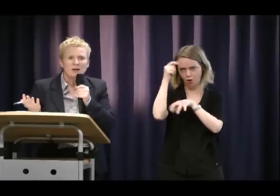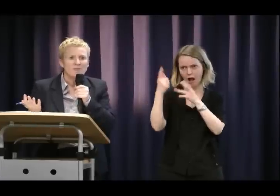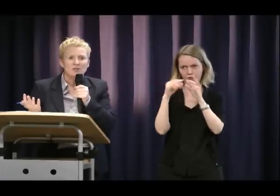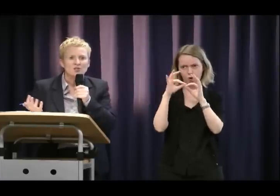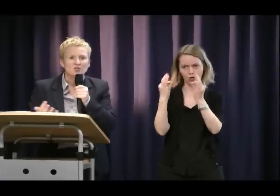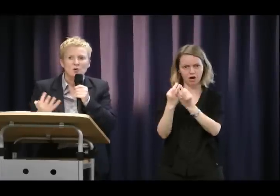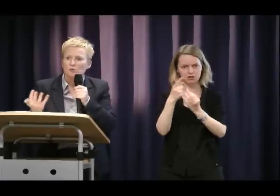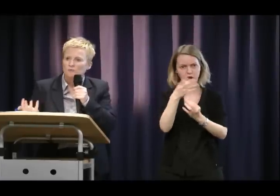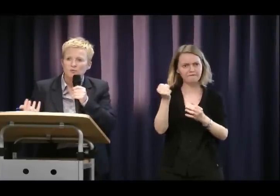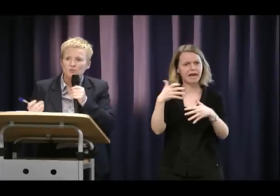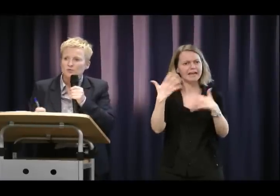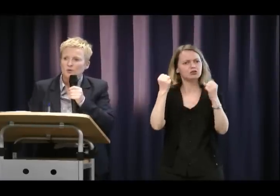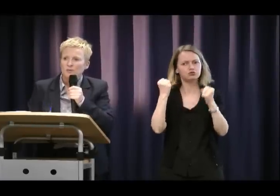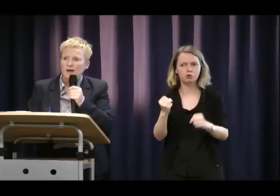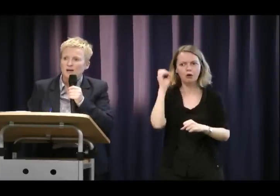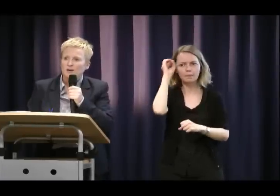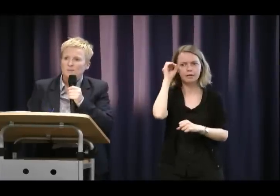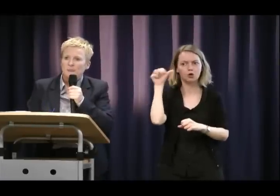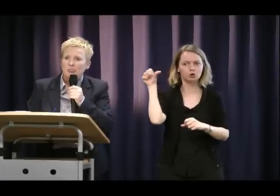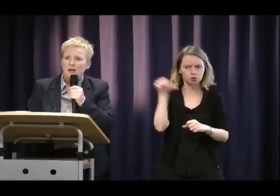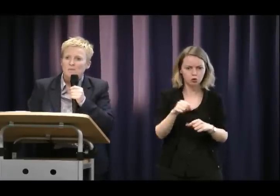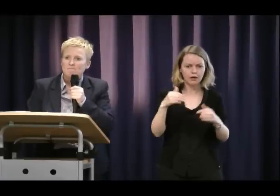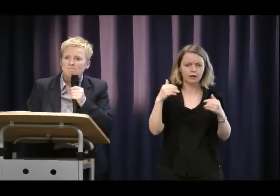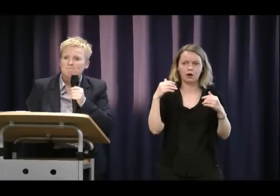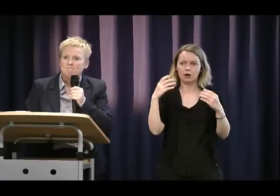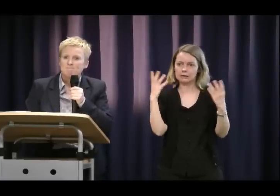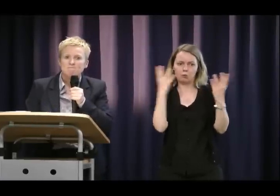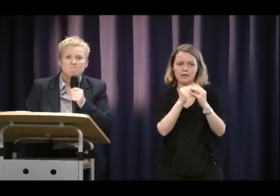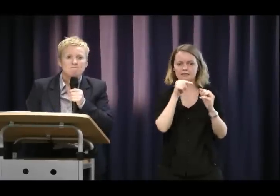Does anyone have any strong views on that?